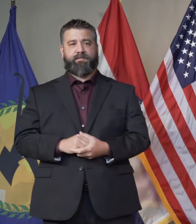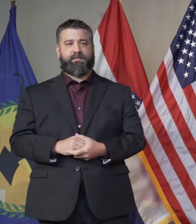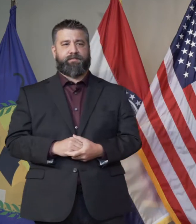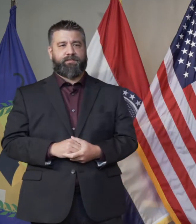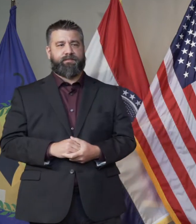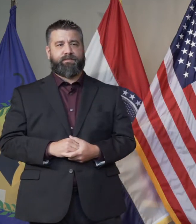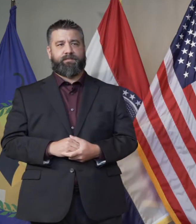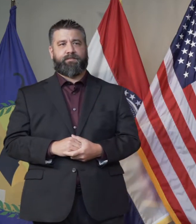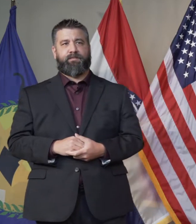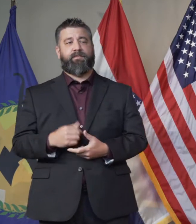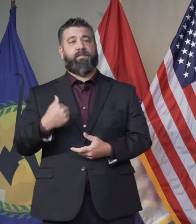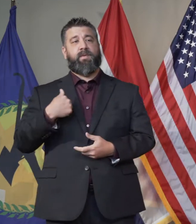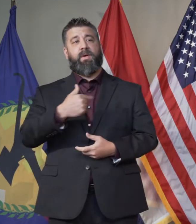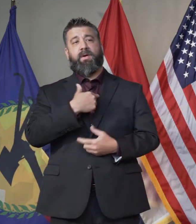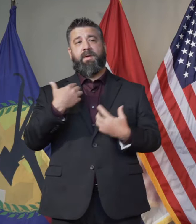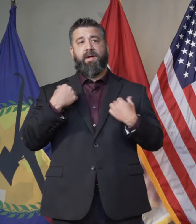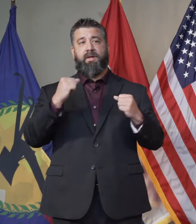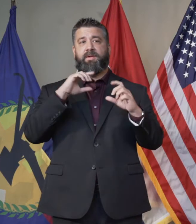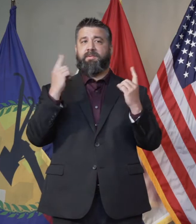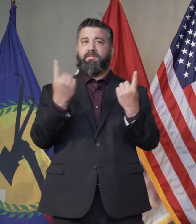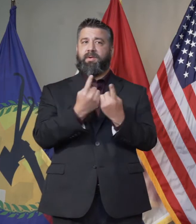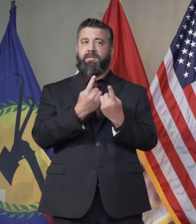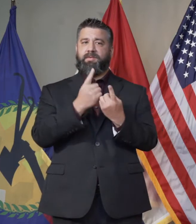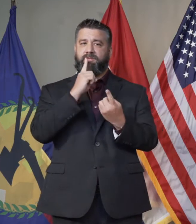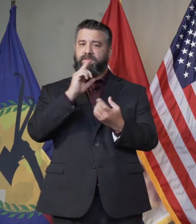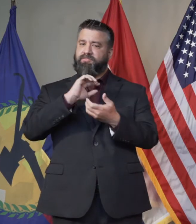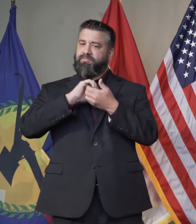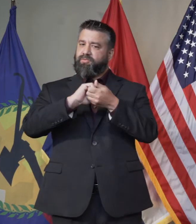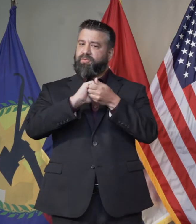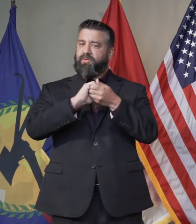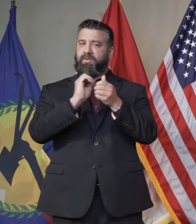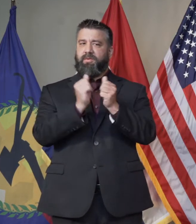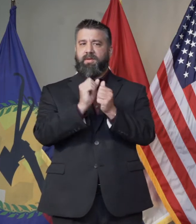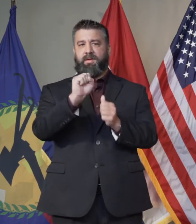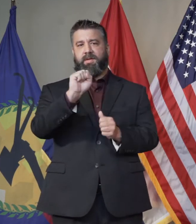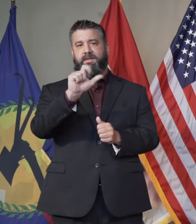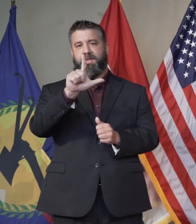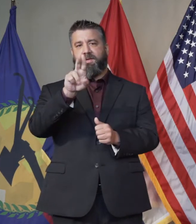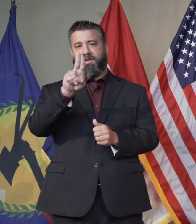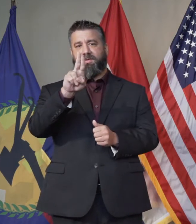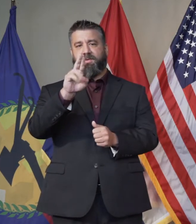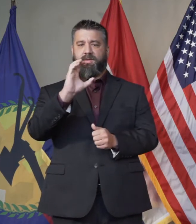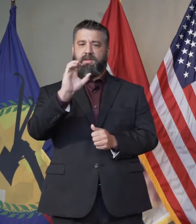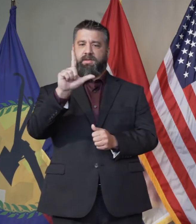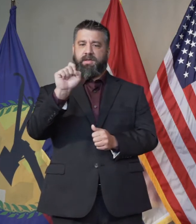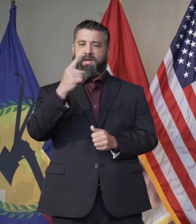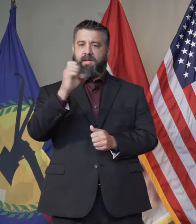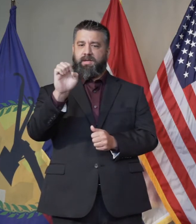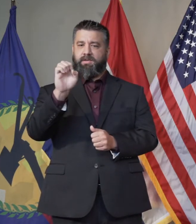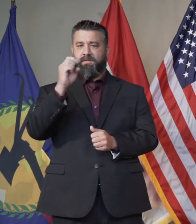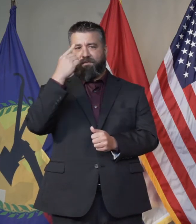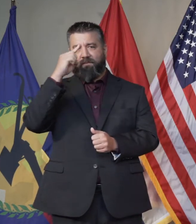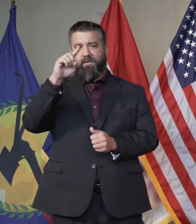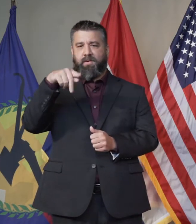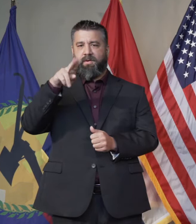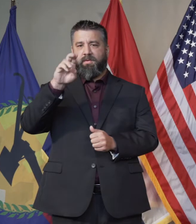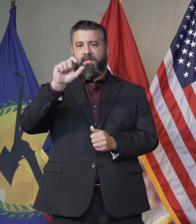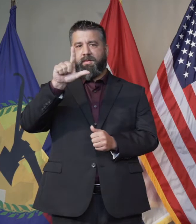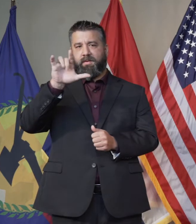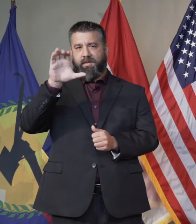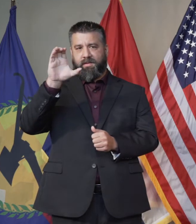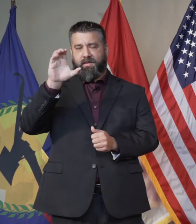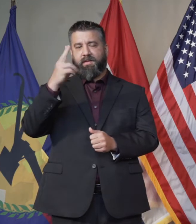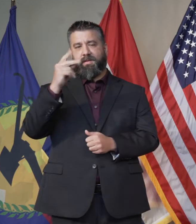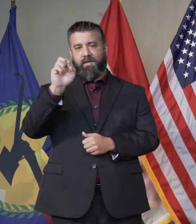Our health department has long enjoyed a close relationship with St. Louis University's College for Public Health and Social Justice through